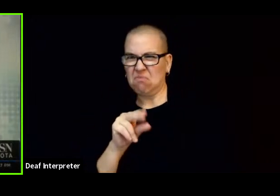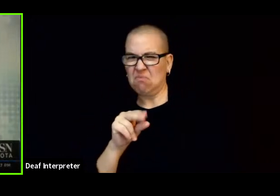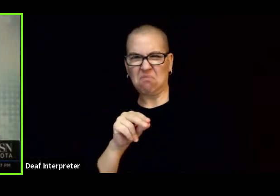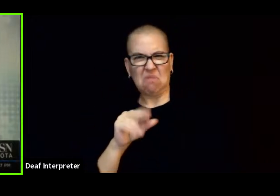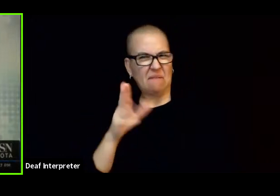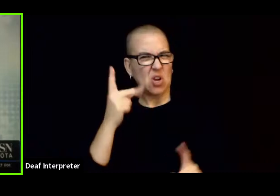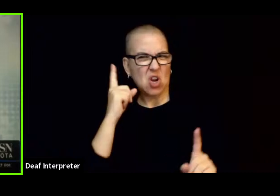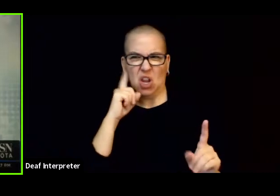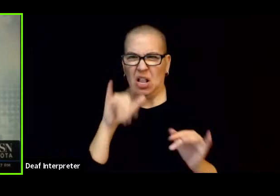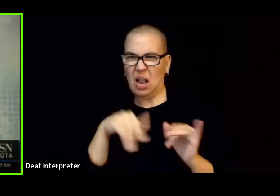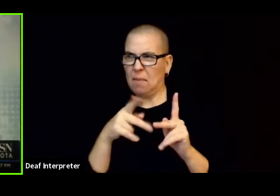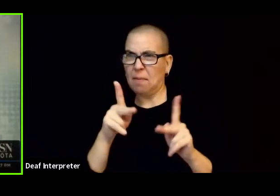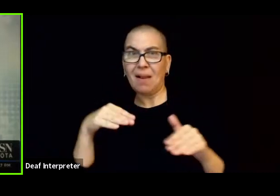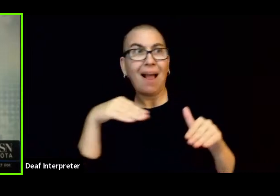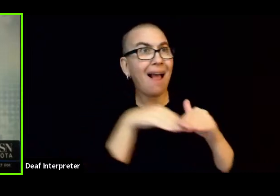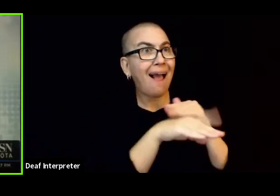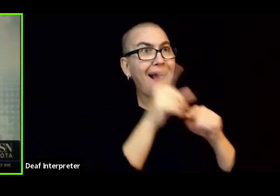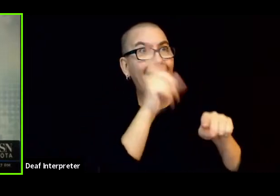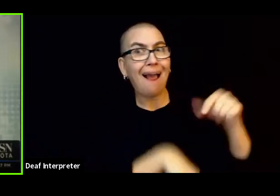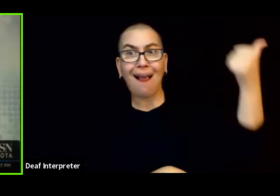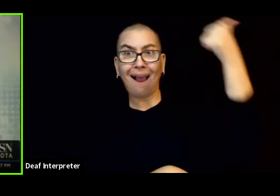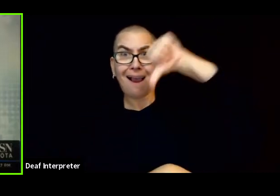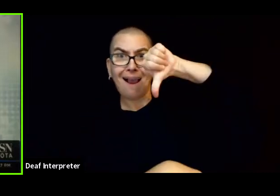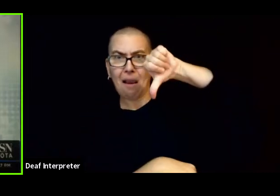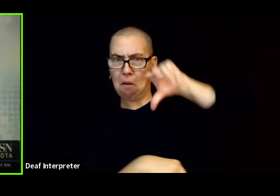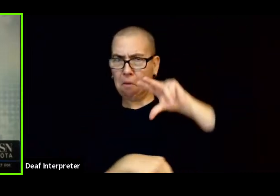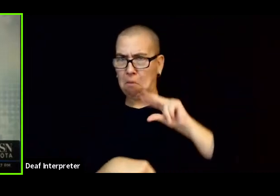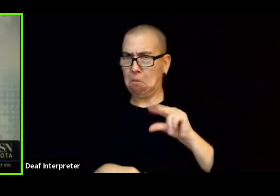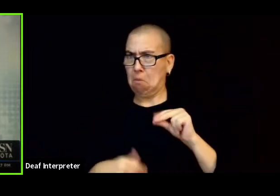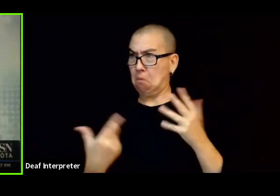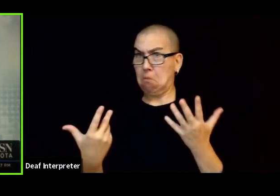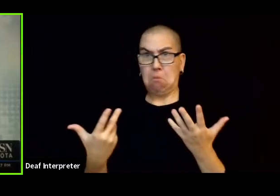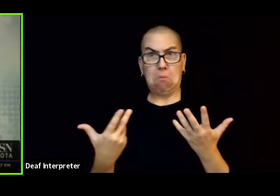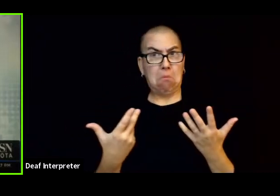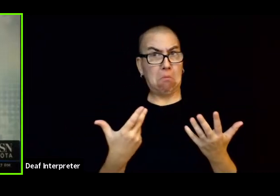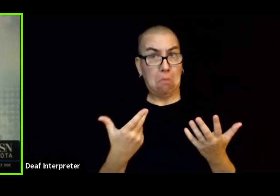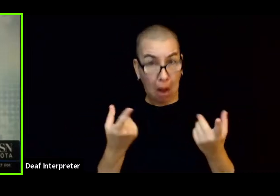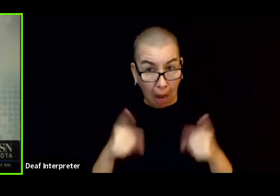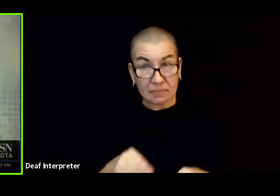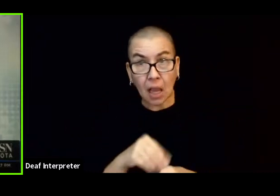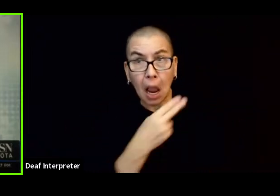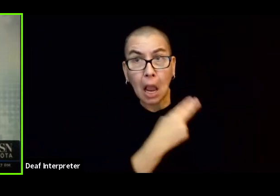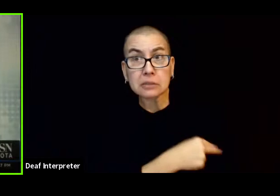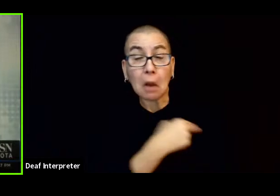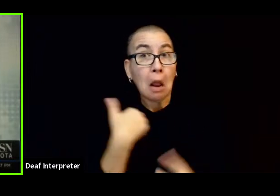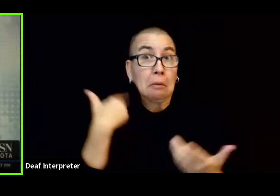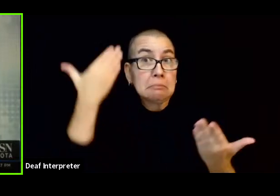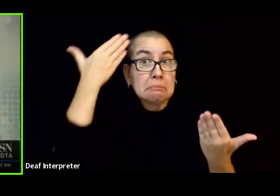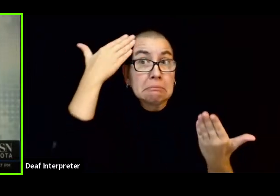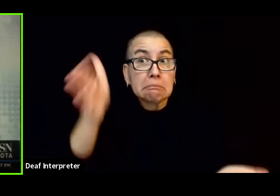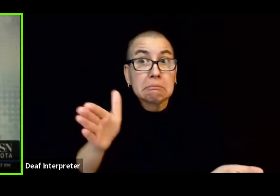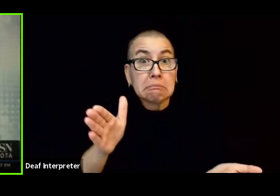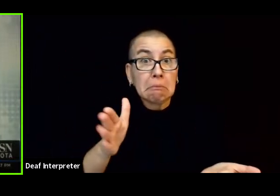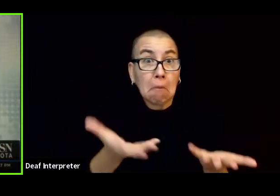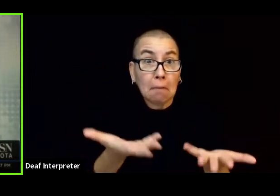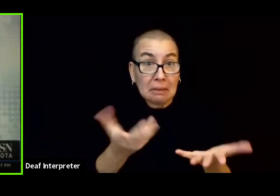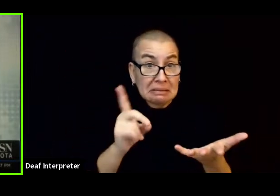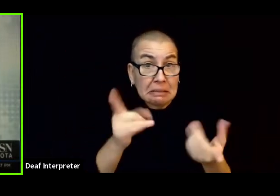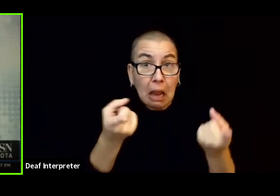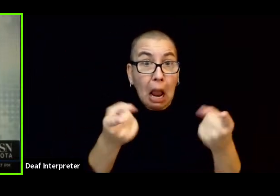it's possible that a hospital might not have been aware of that coordinating center process